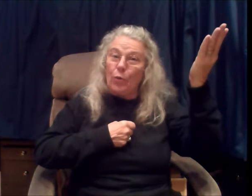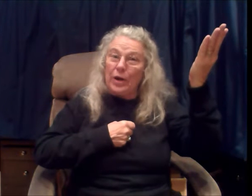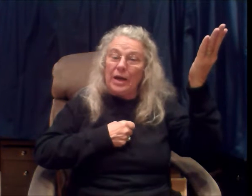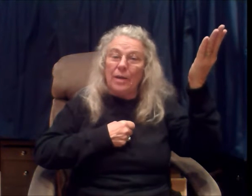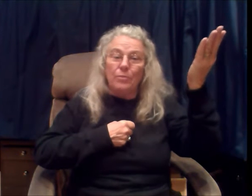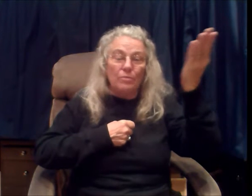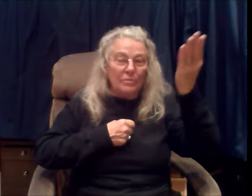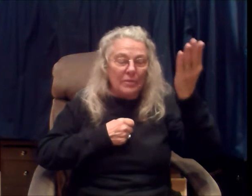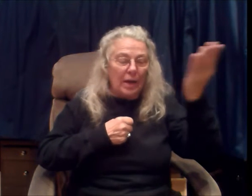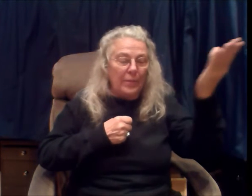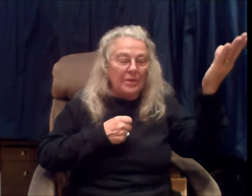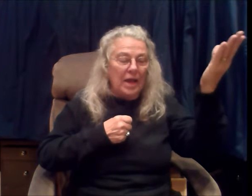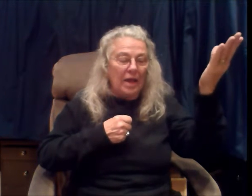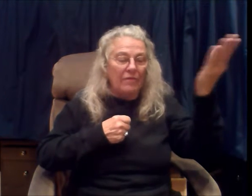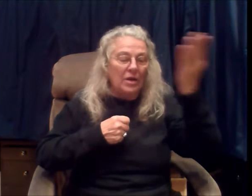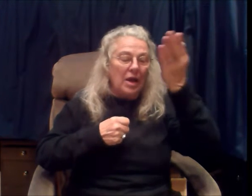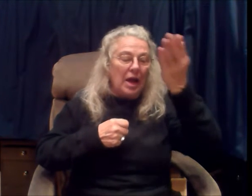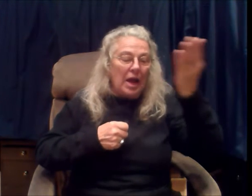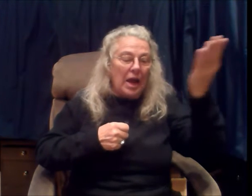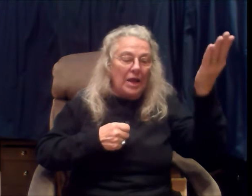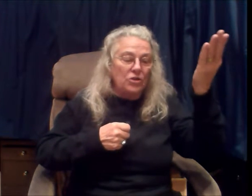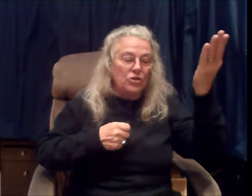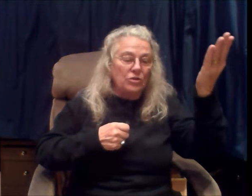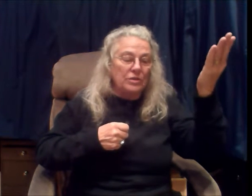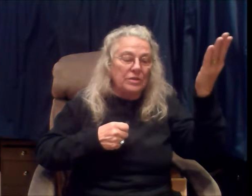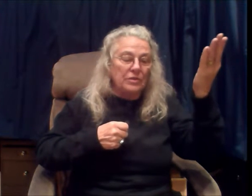pointing up into heaven. Angels,